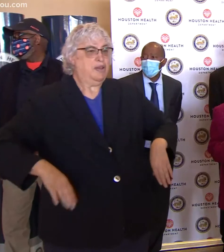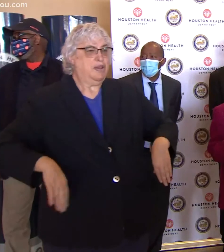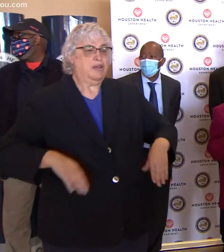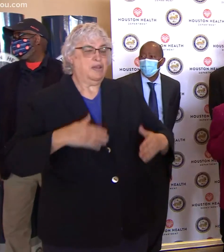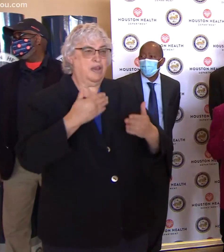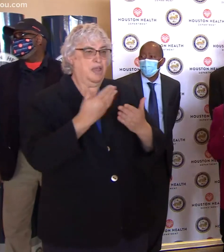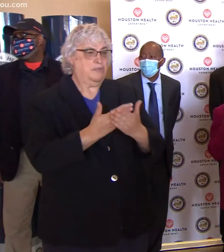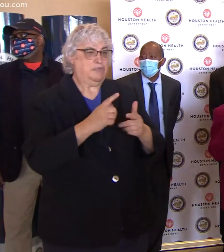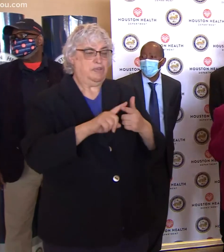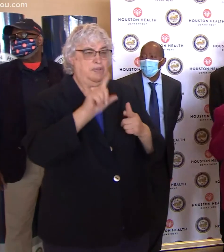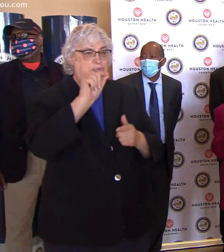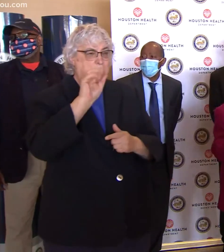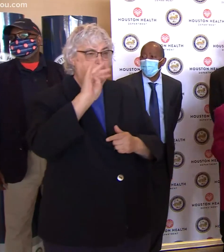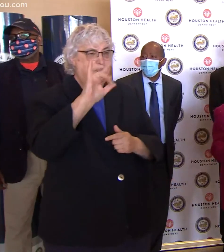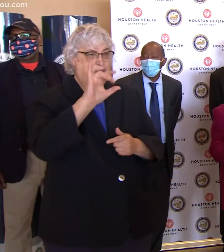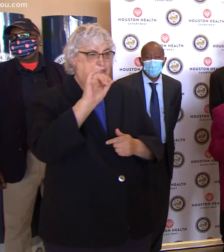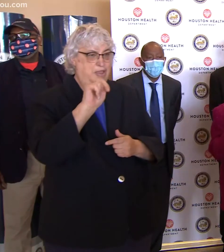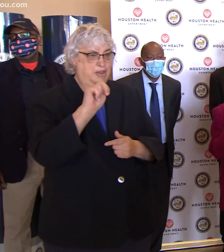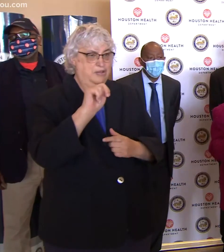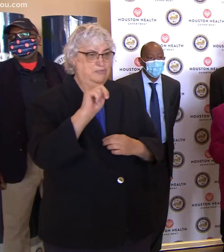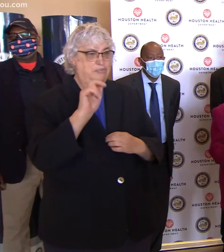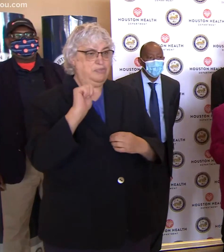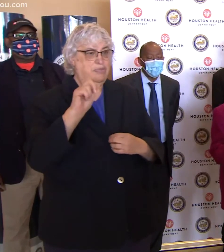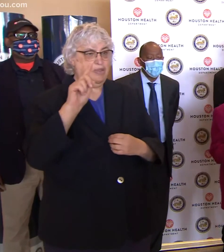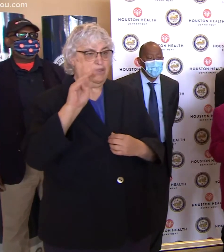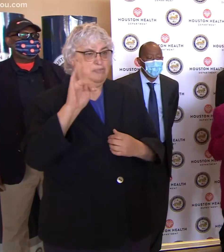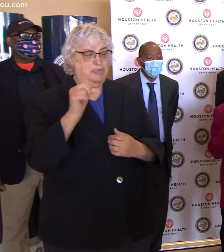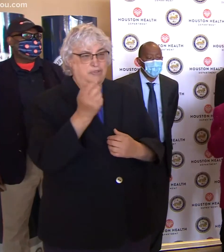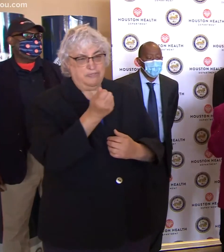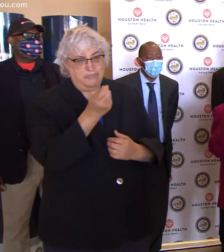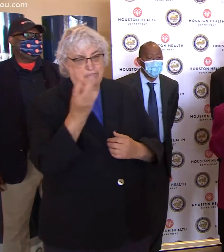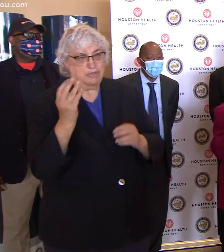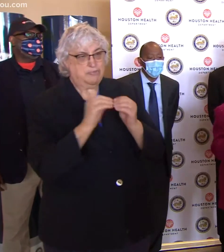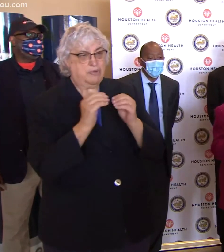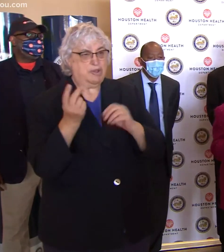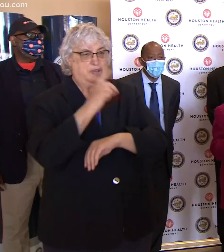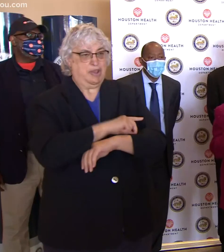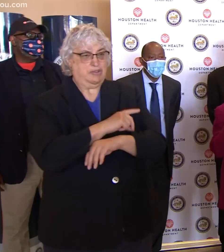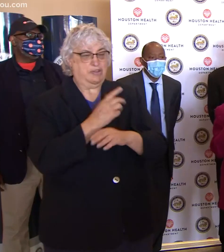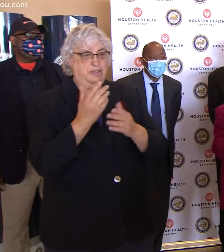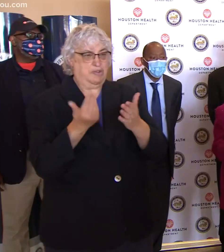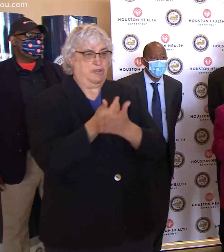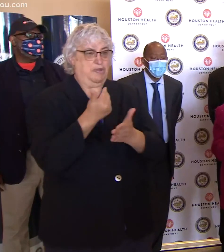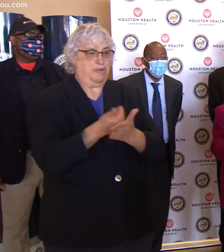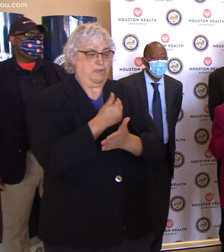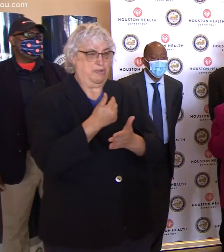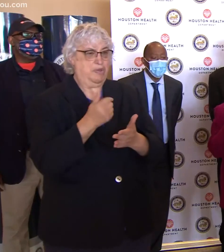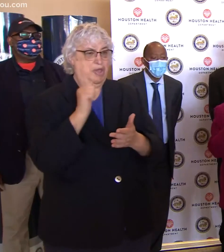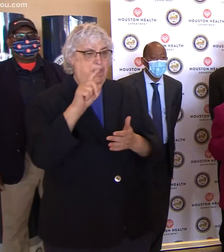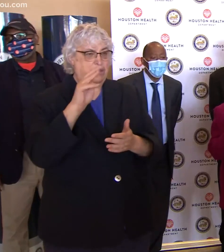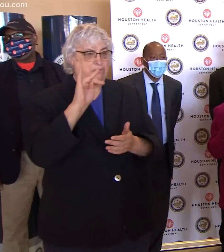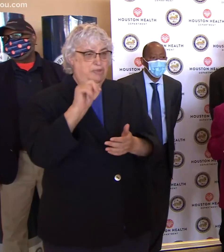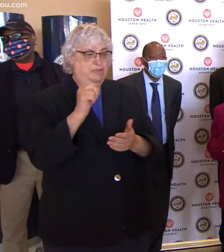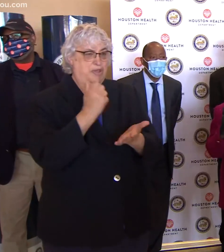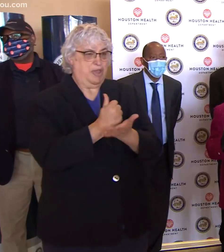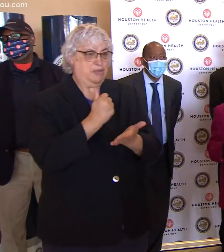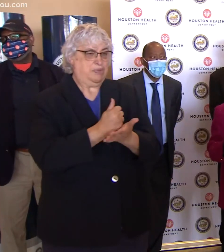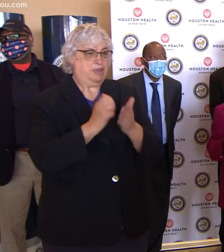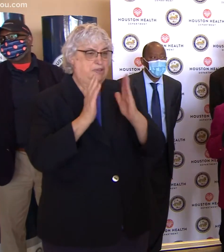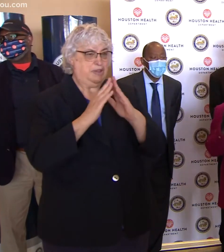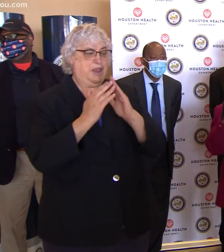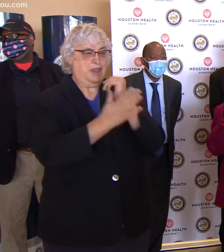suggesting, and so this administration has a few more days, but the incoming administration is committed to helping our cities